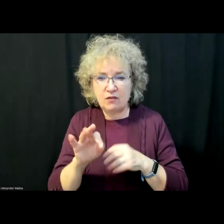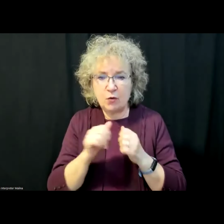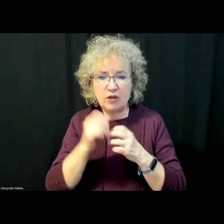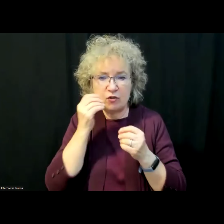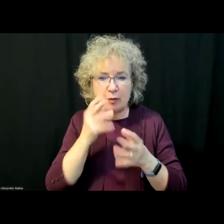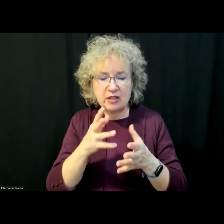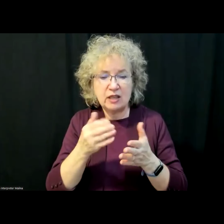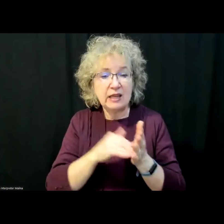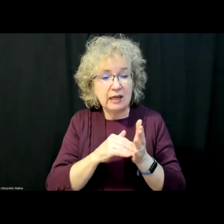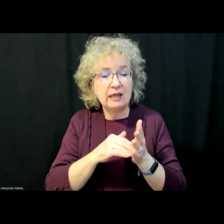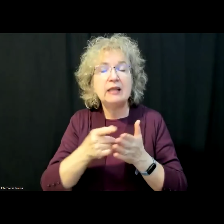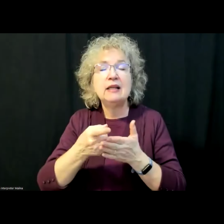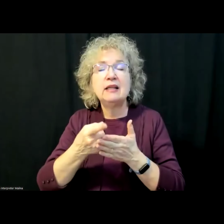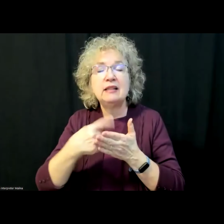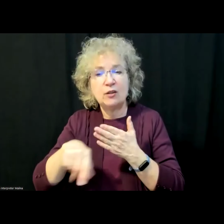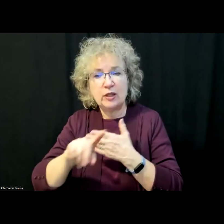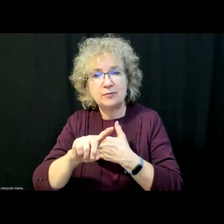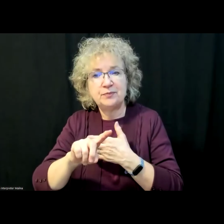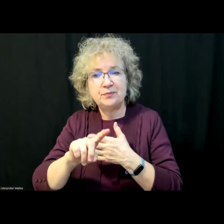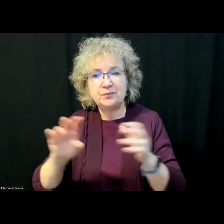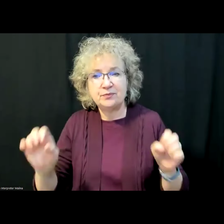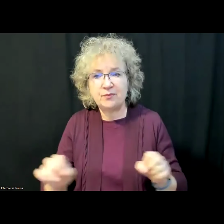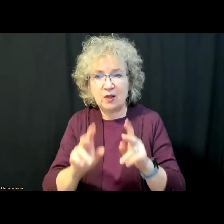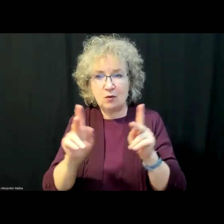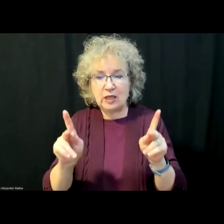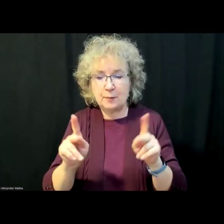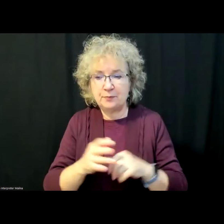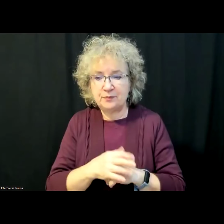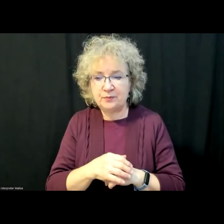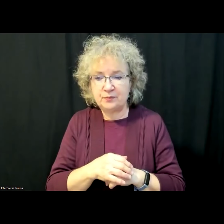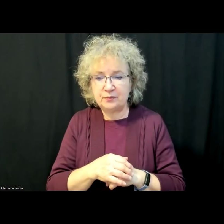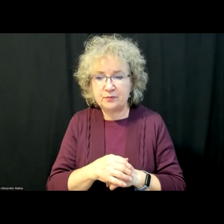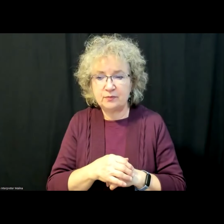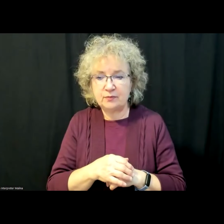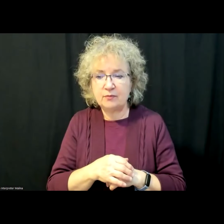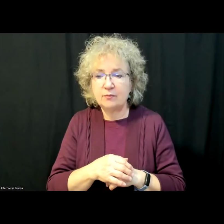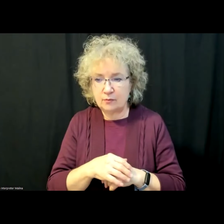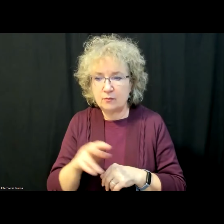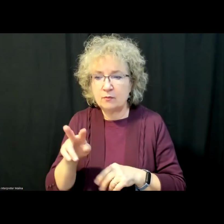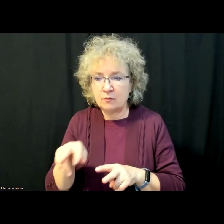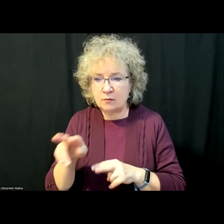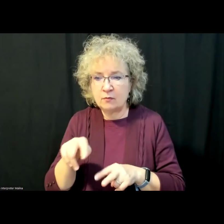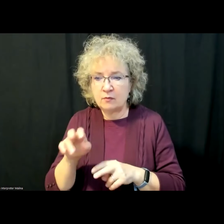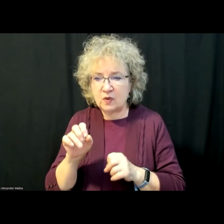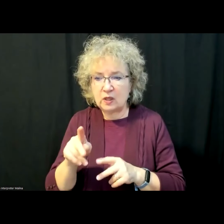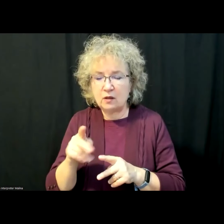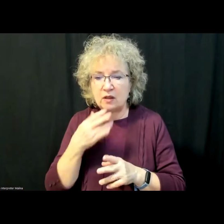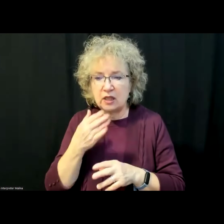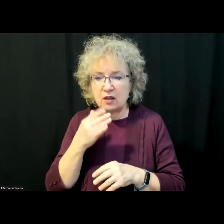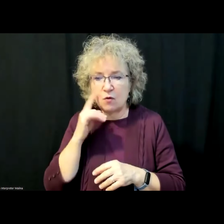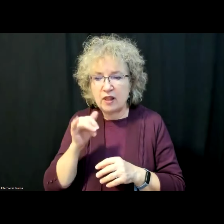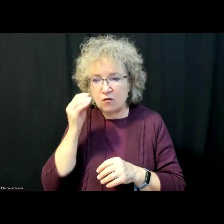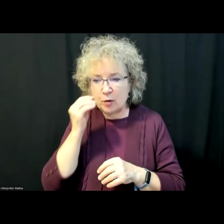next week so all right okay thanks for that information jenny